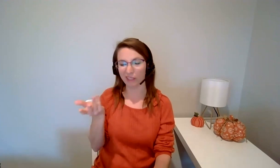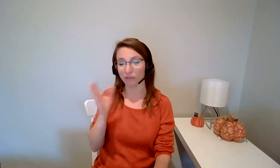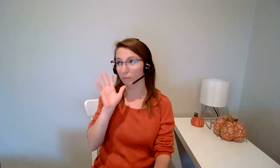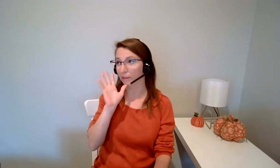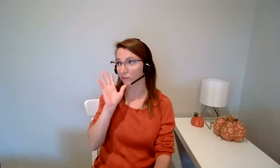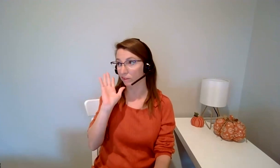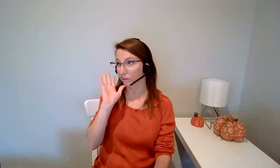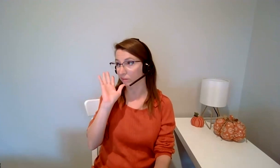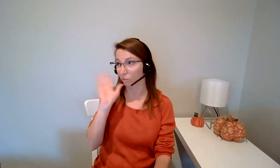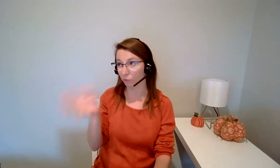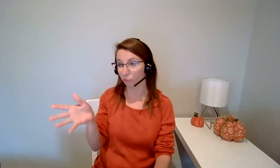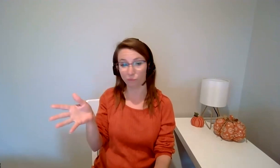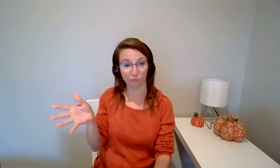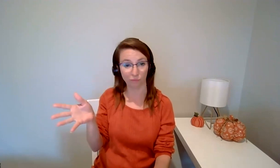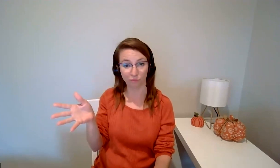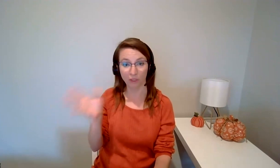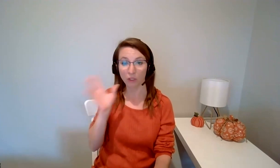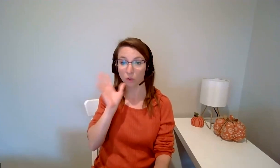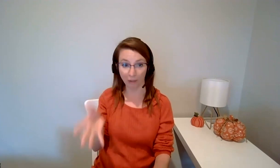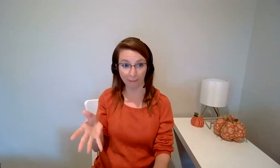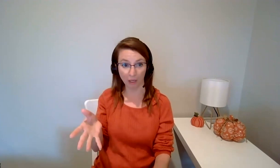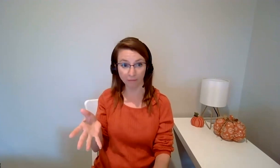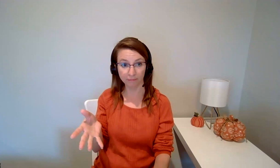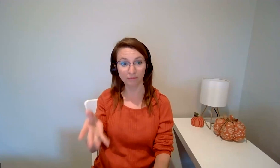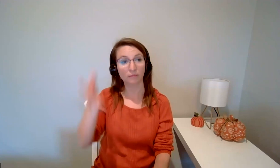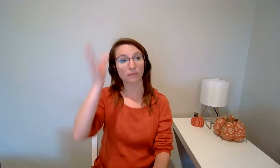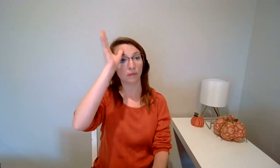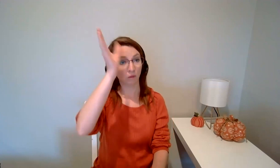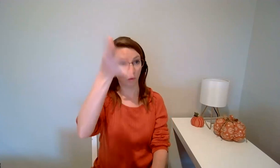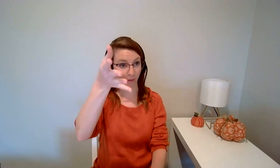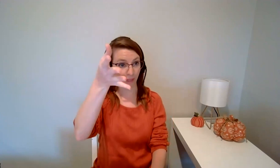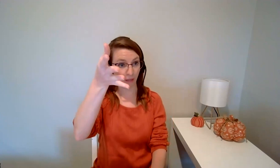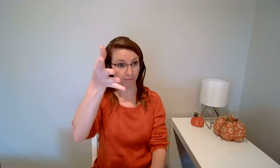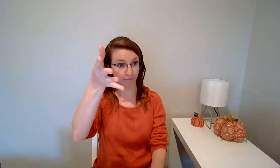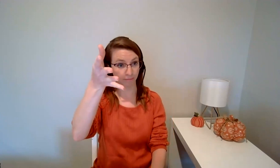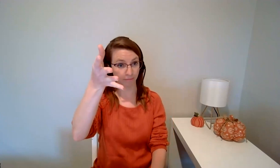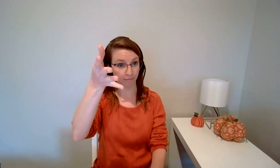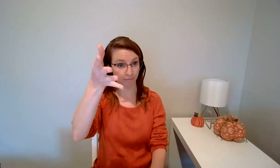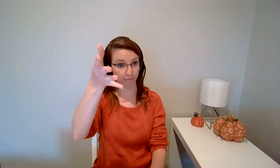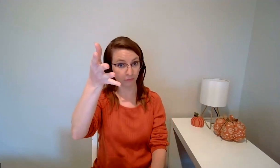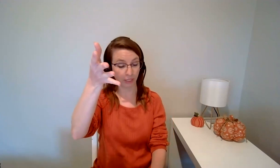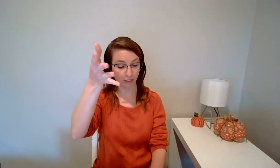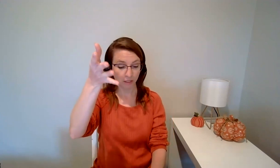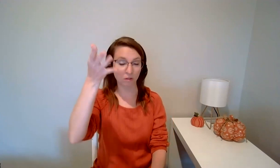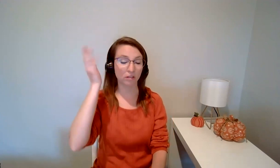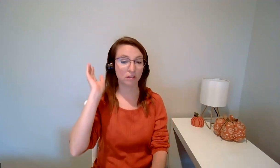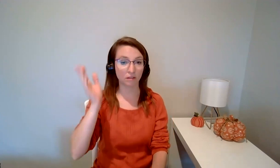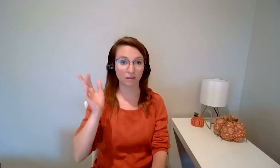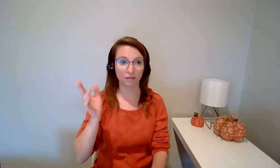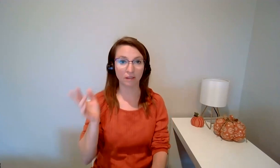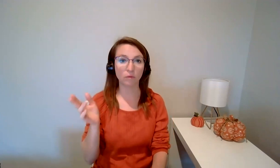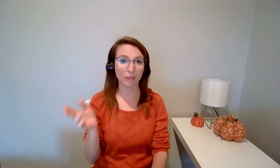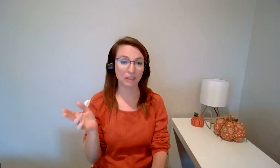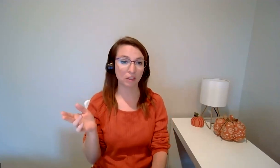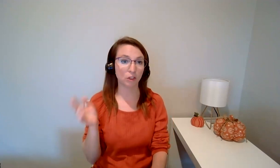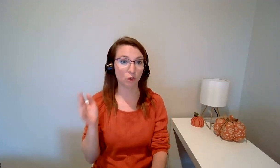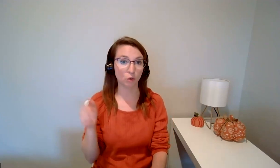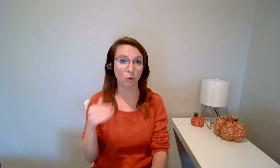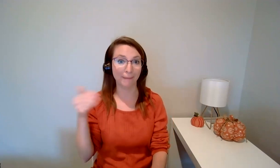have to do a bounce. You can just go grandma, grandpa. Okay. So there's several ways that you can do